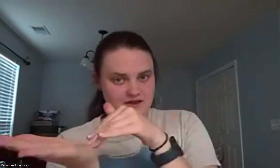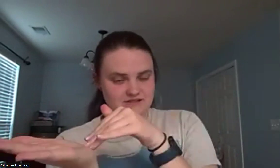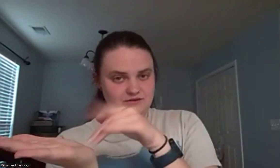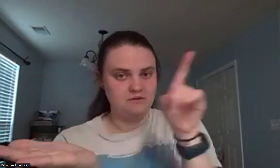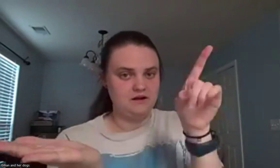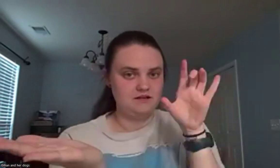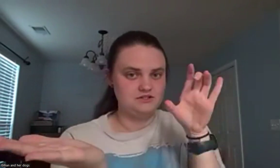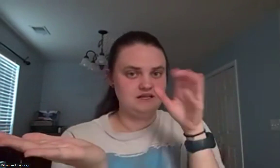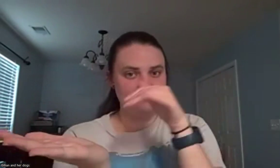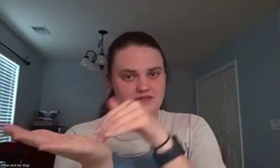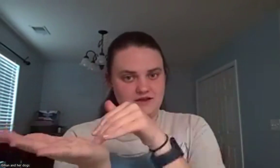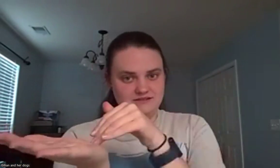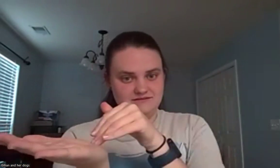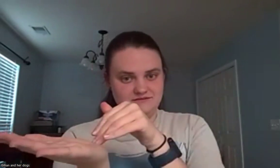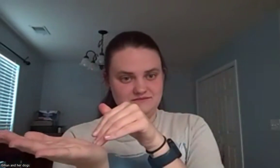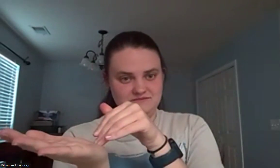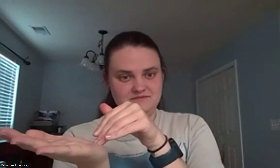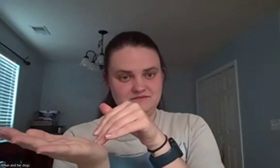100,000, 100,000.